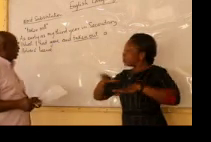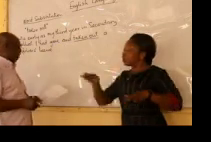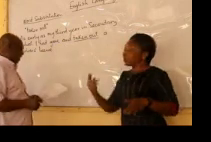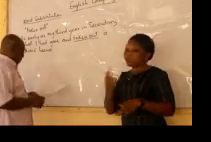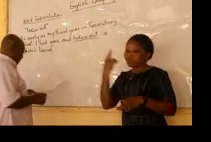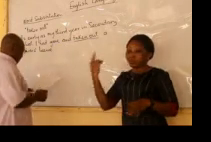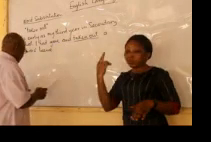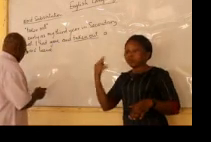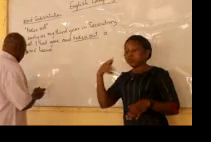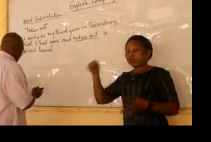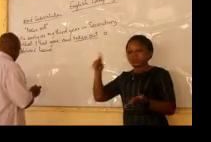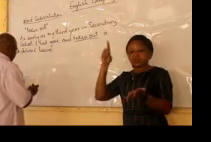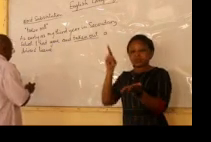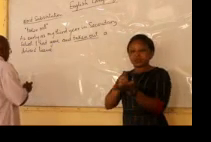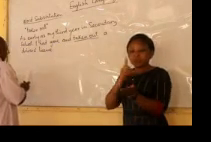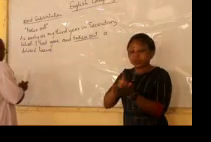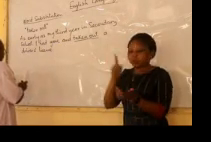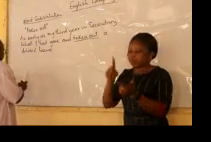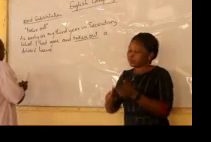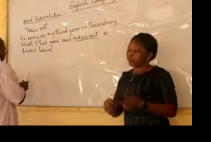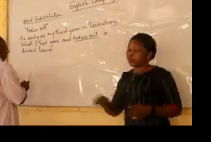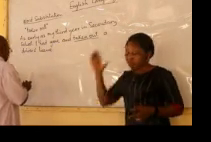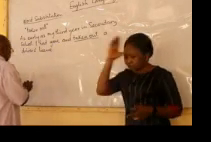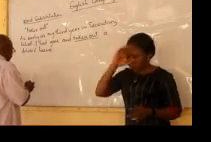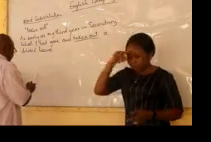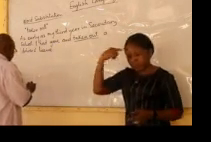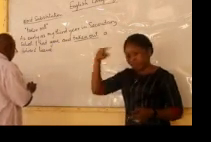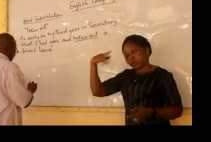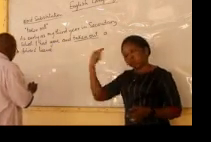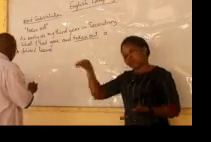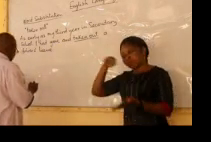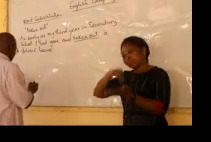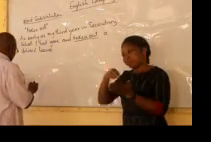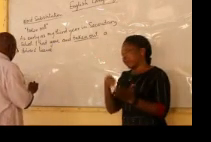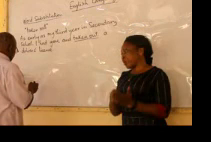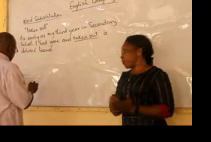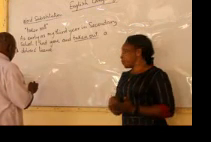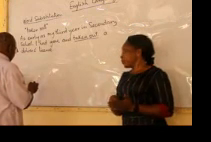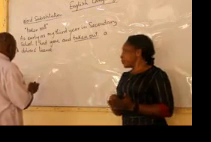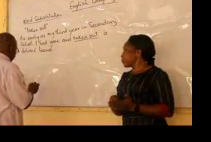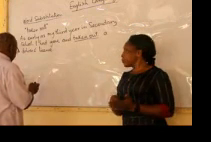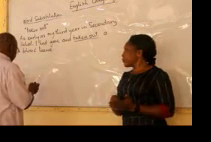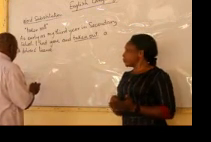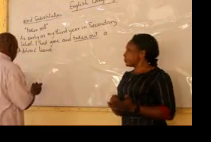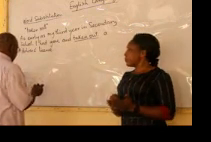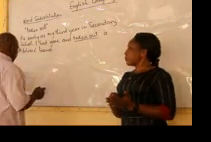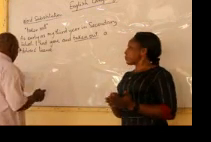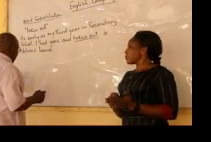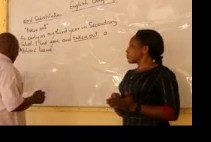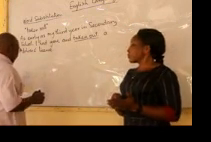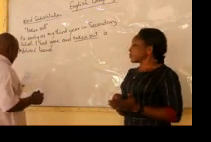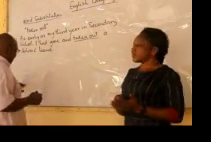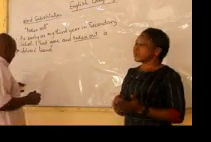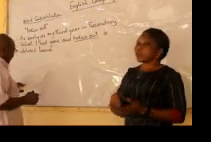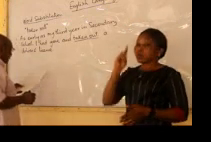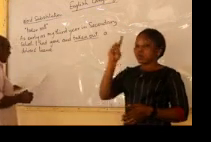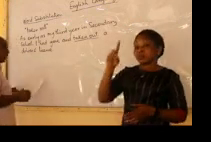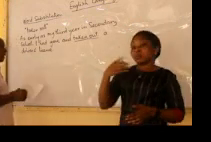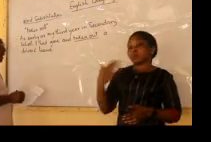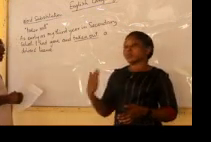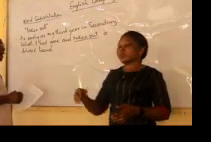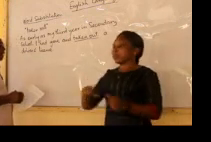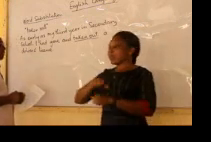the dictionary to look out for the meanings. Okay? So one thing about